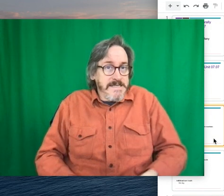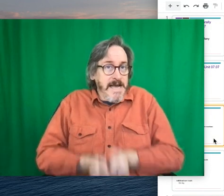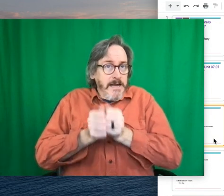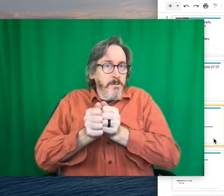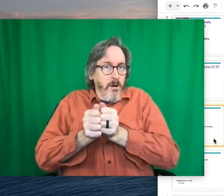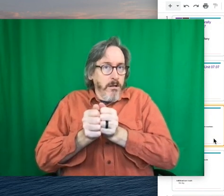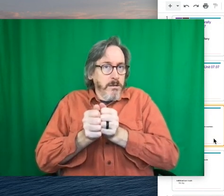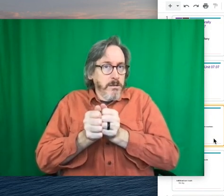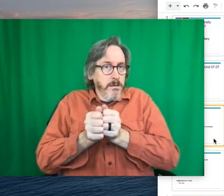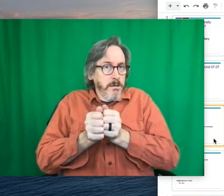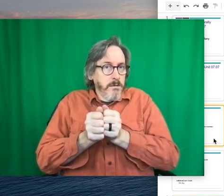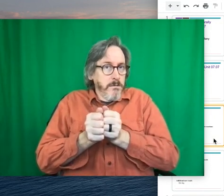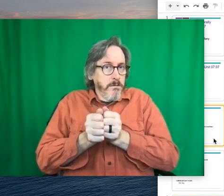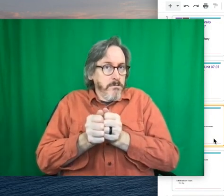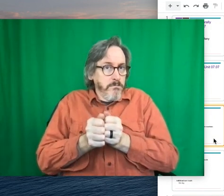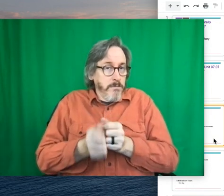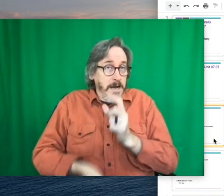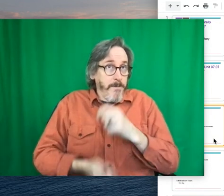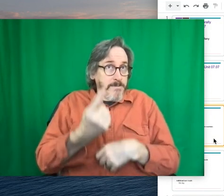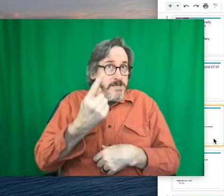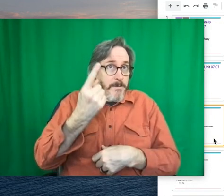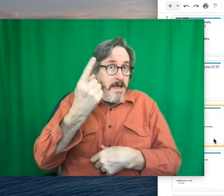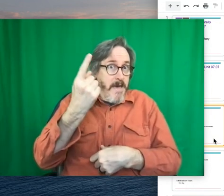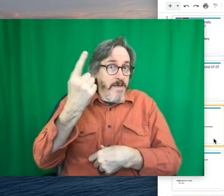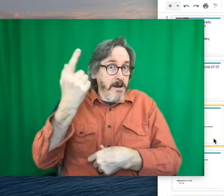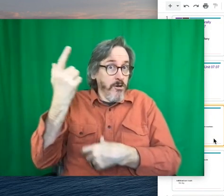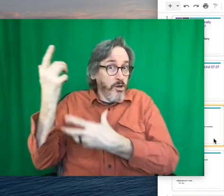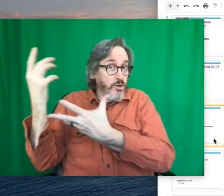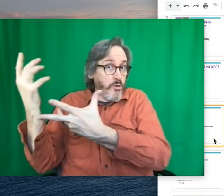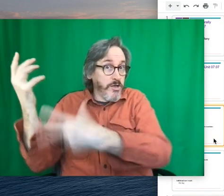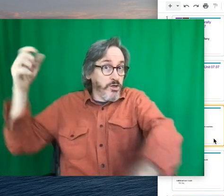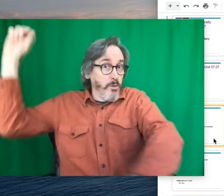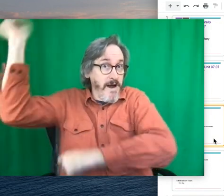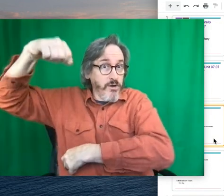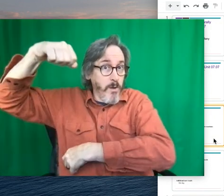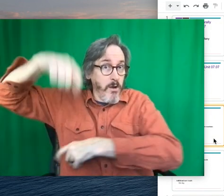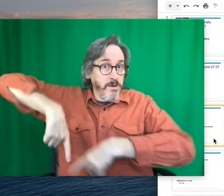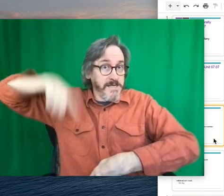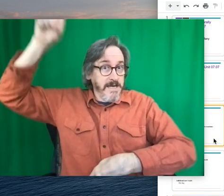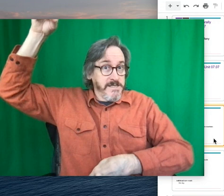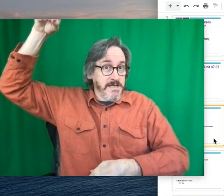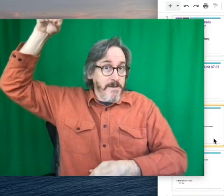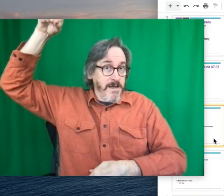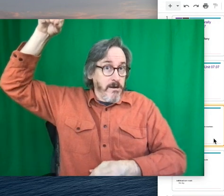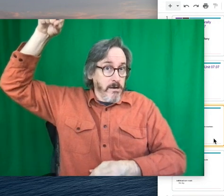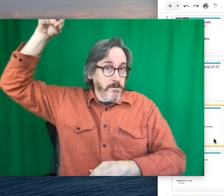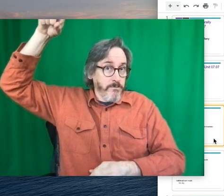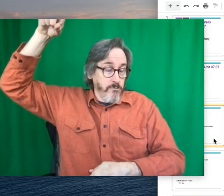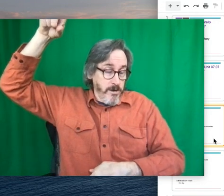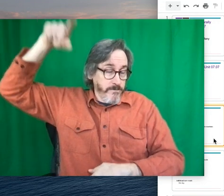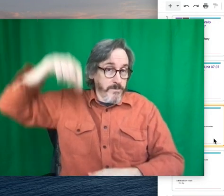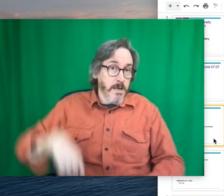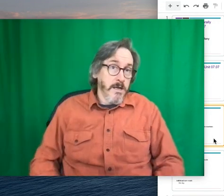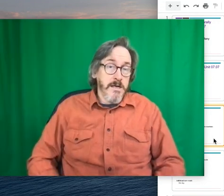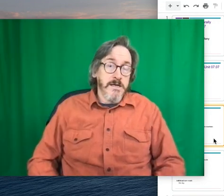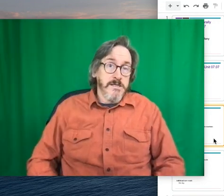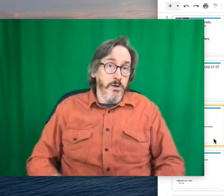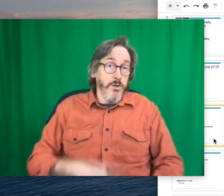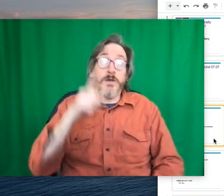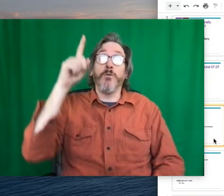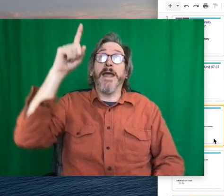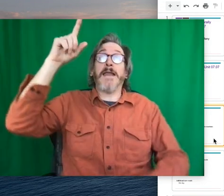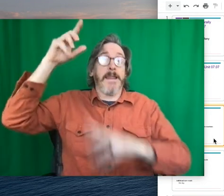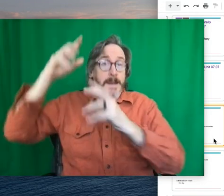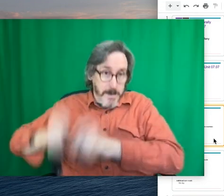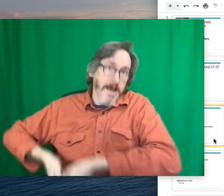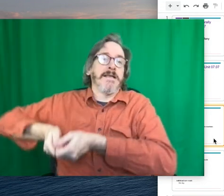it's setting the ball and it pops up and then you can do whatever you want once it hits the top of that arc. So you